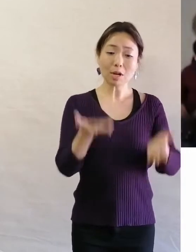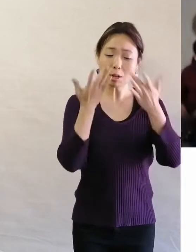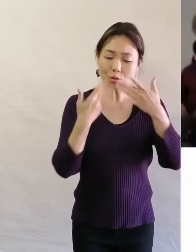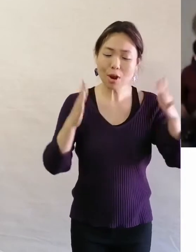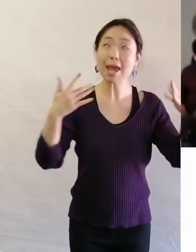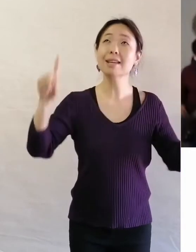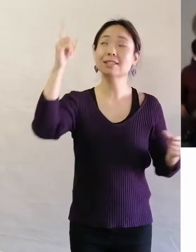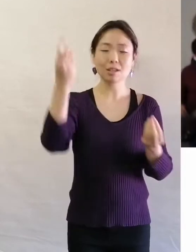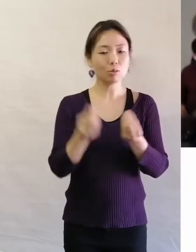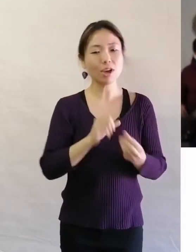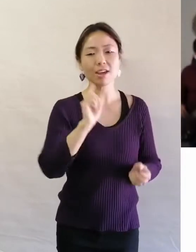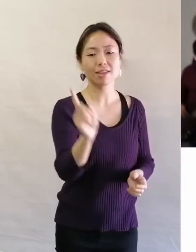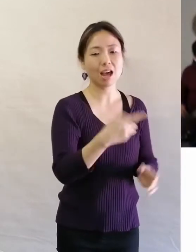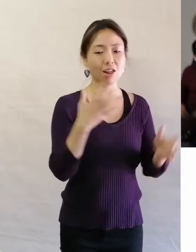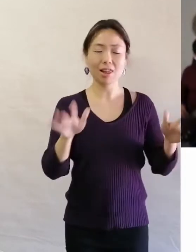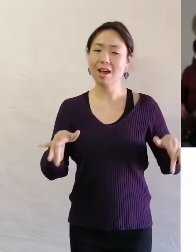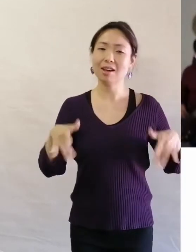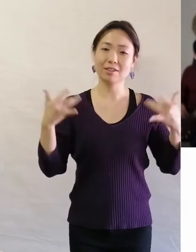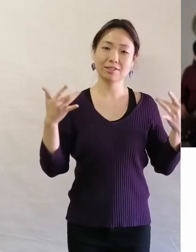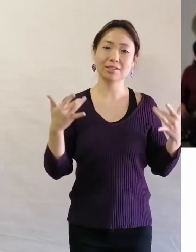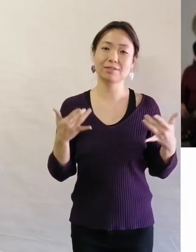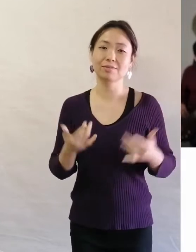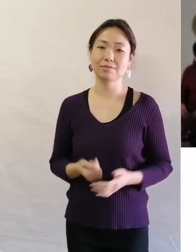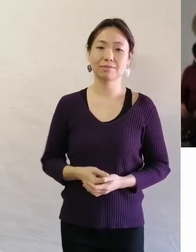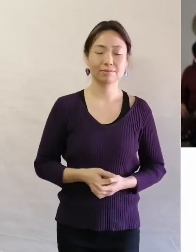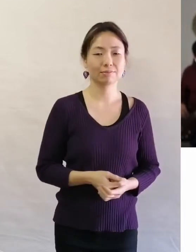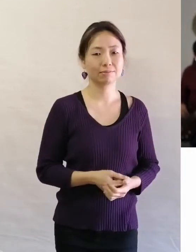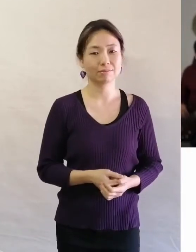Oh, we will praise him with our lives.